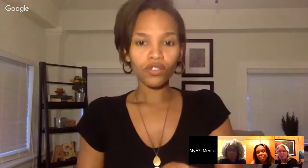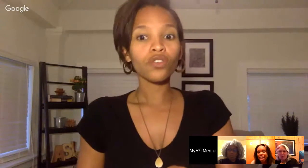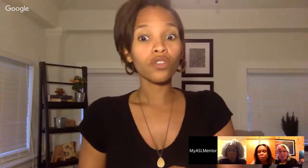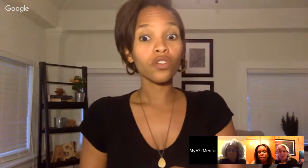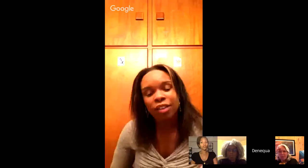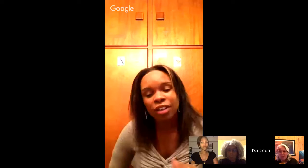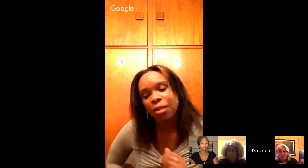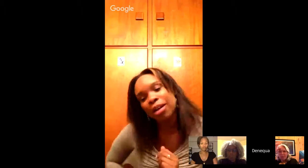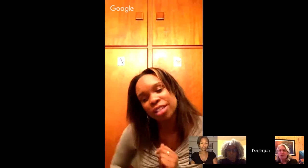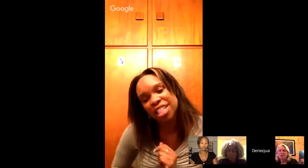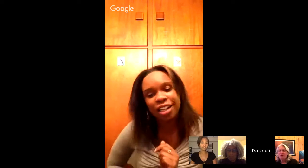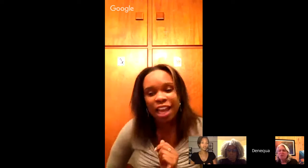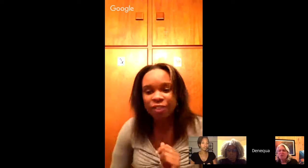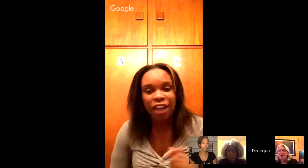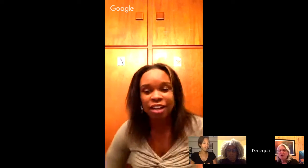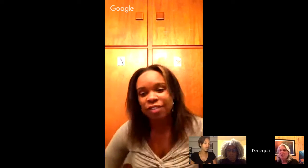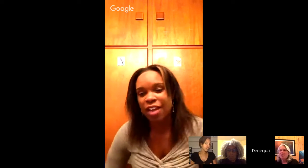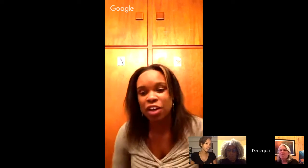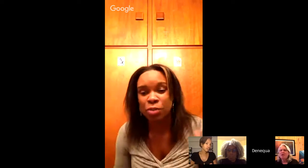lived in the mountains, I didn't even have a computer.